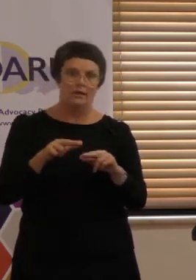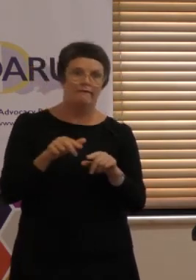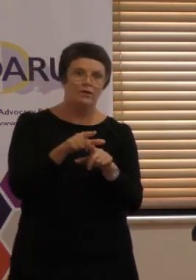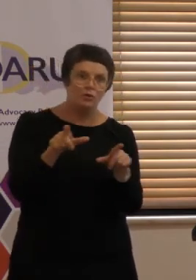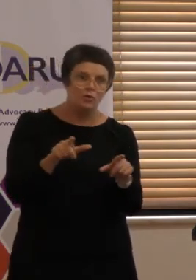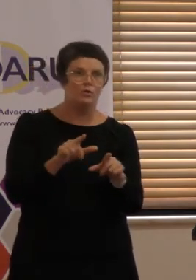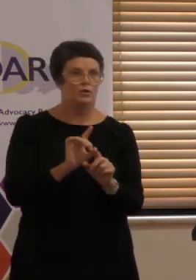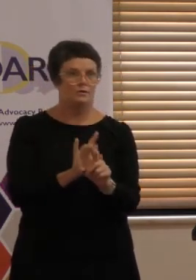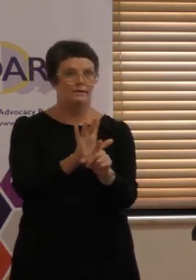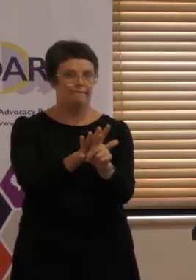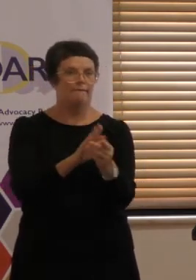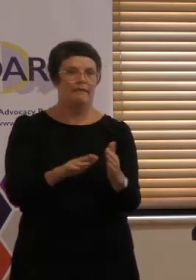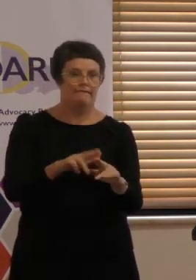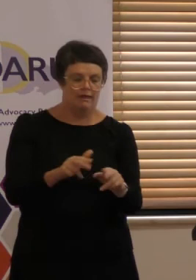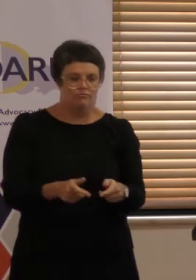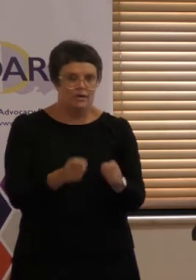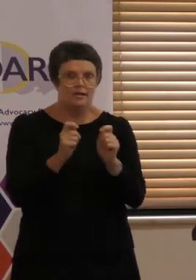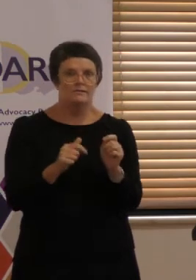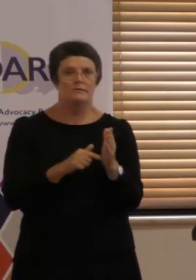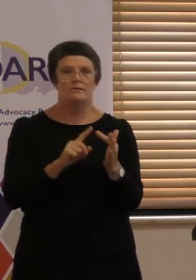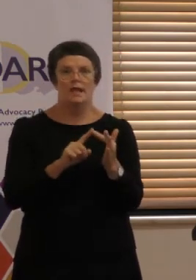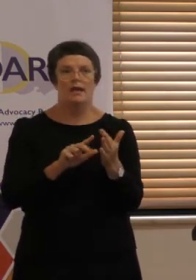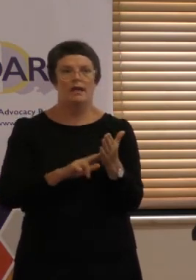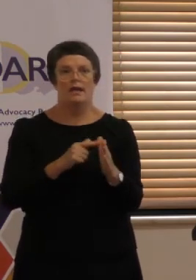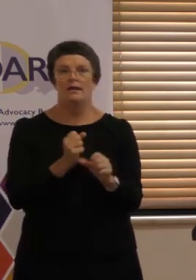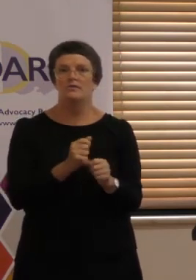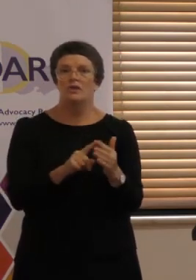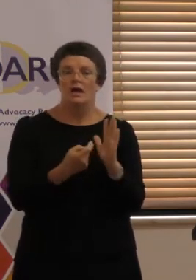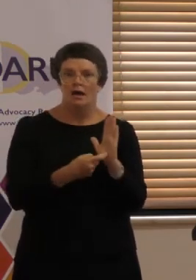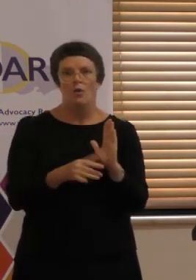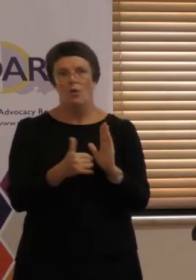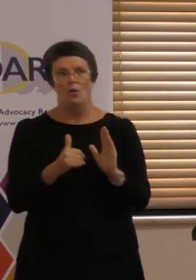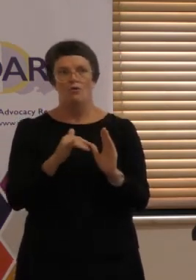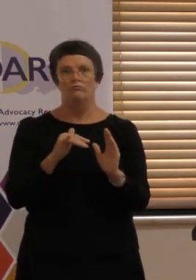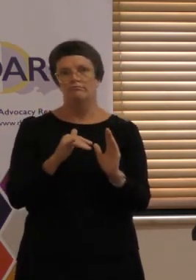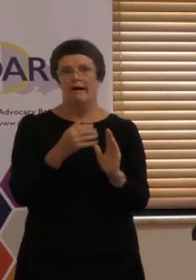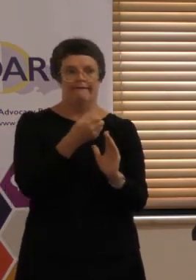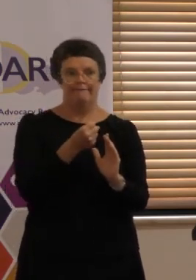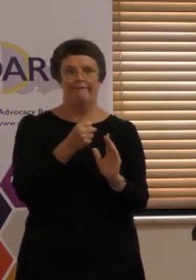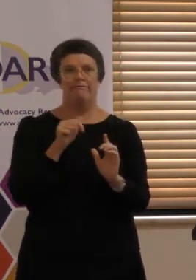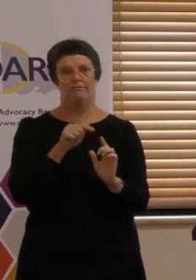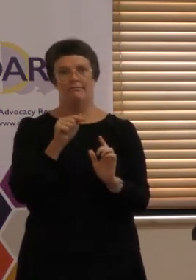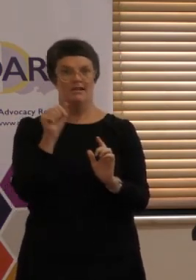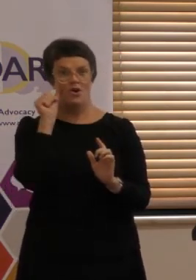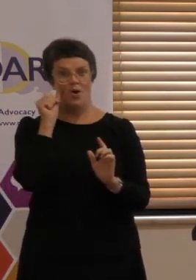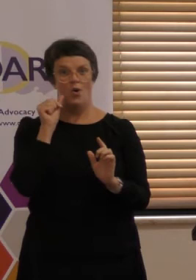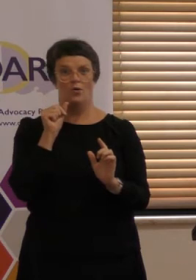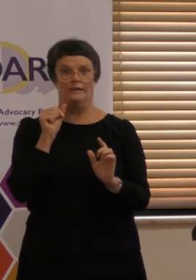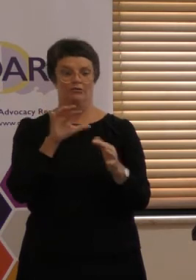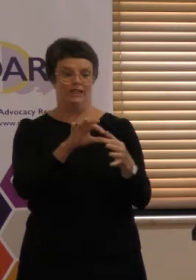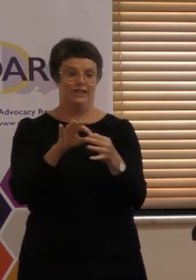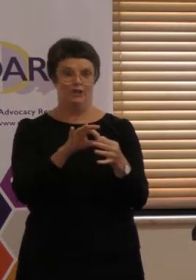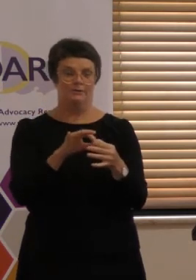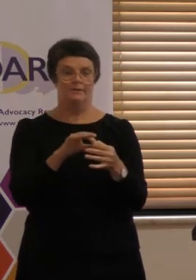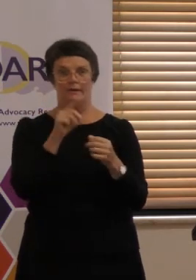teenager or been around teenagers knows that those relationships can be tense and they can be quite